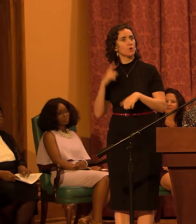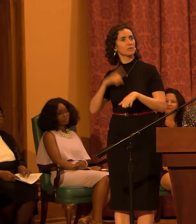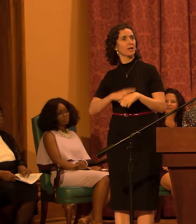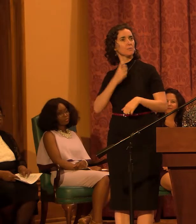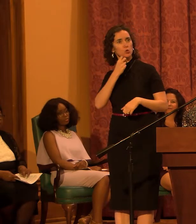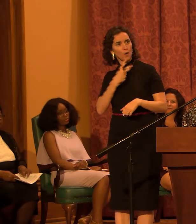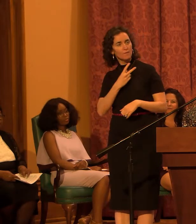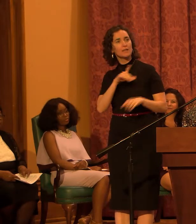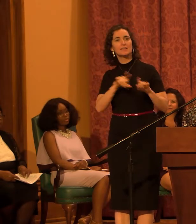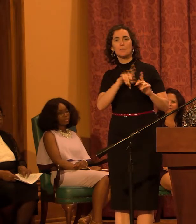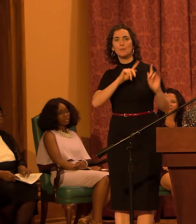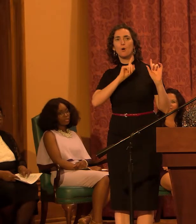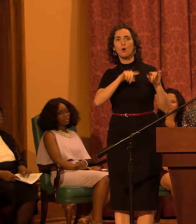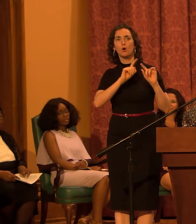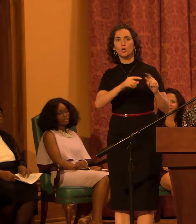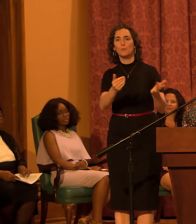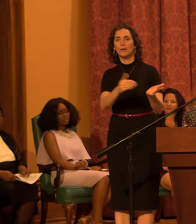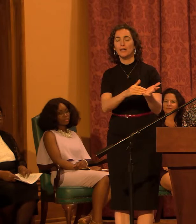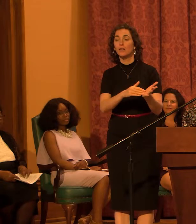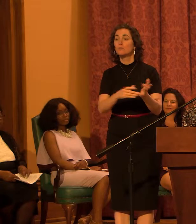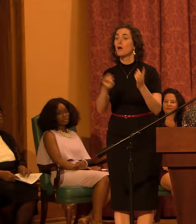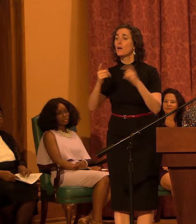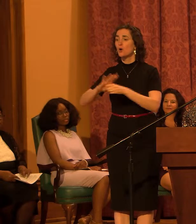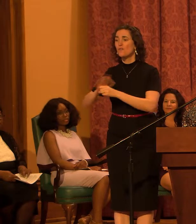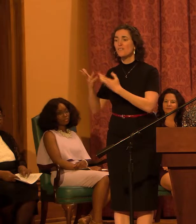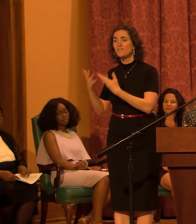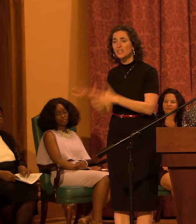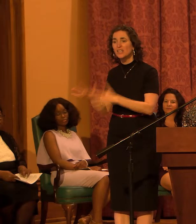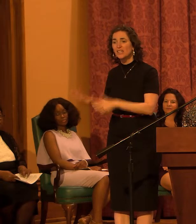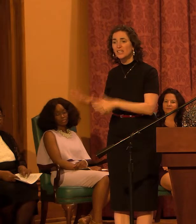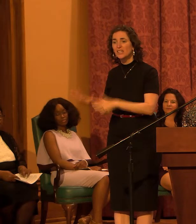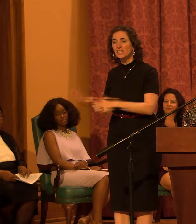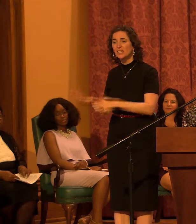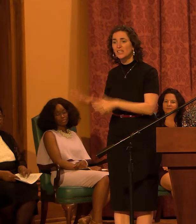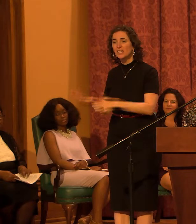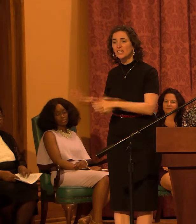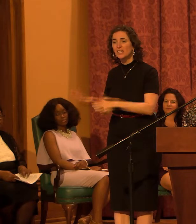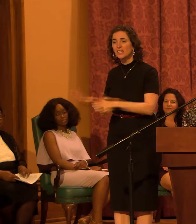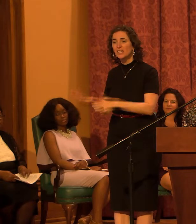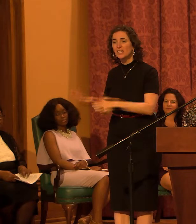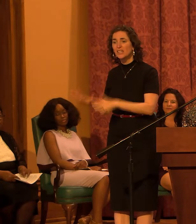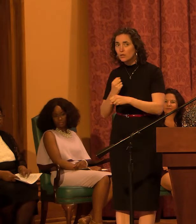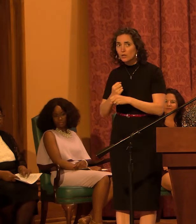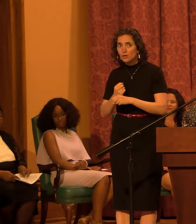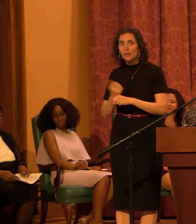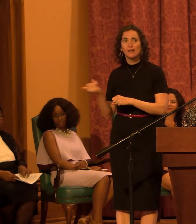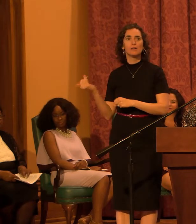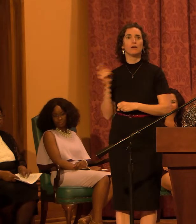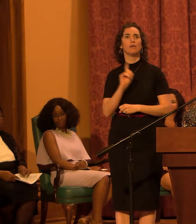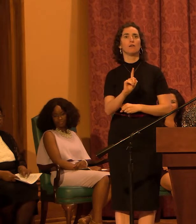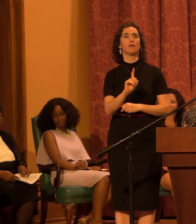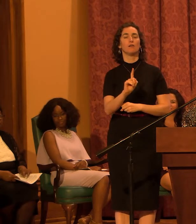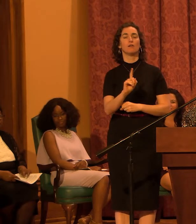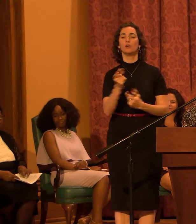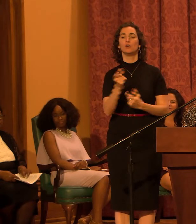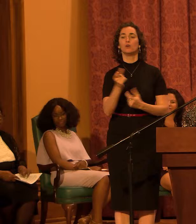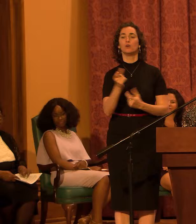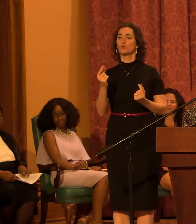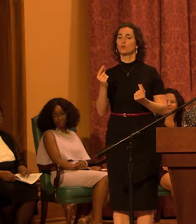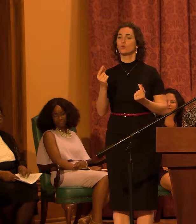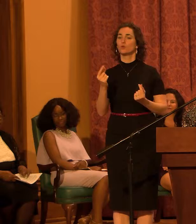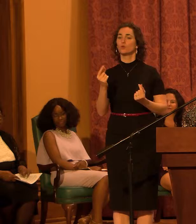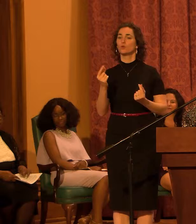still there, only we'd been through the pandemic. We'd been silent for a couple of years, and here she sits. So she got up there at